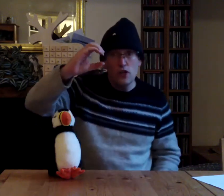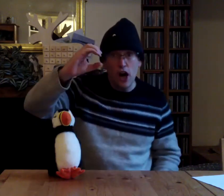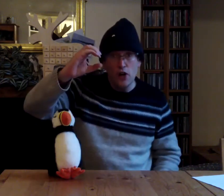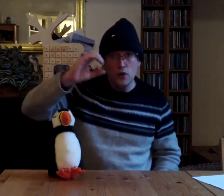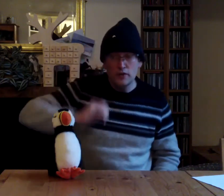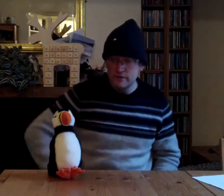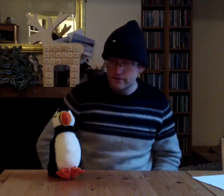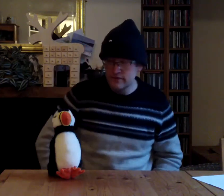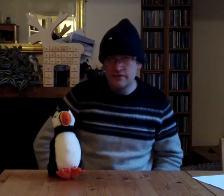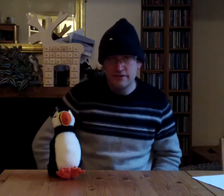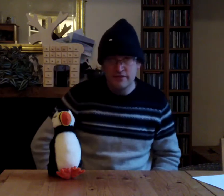Coco,